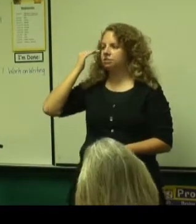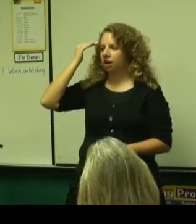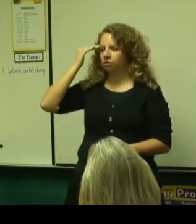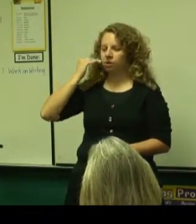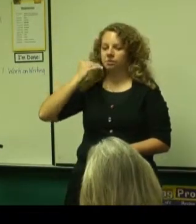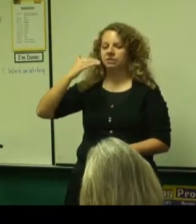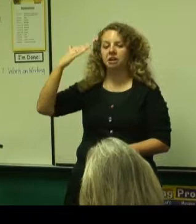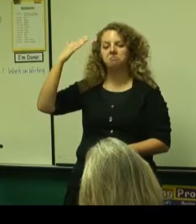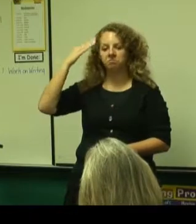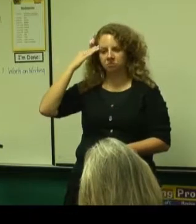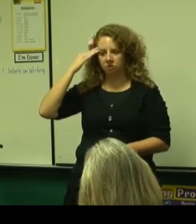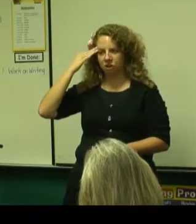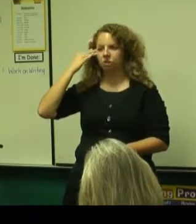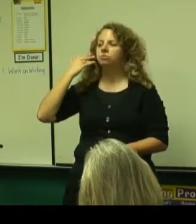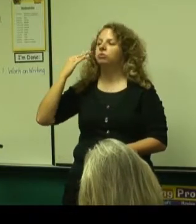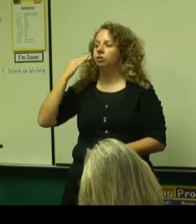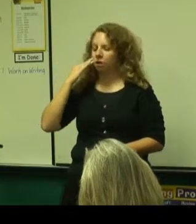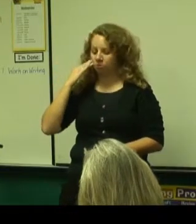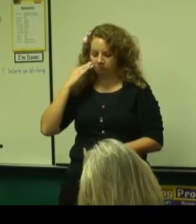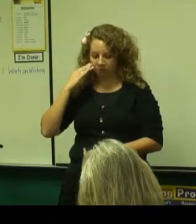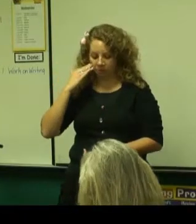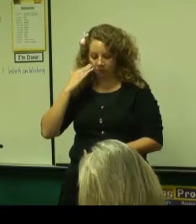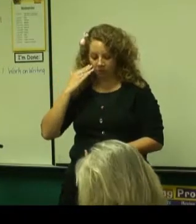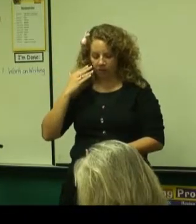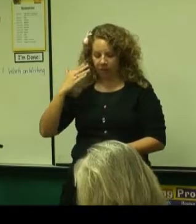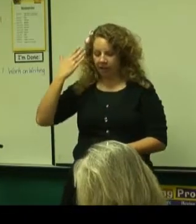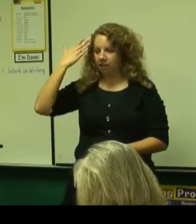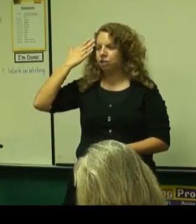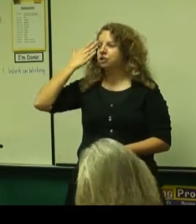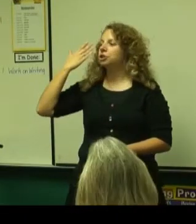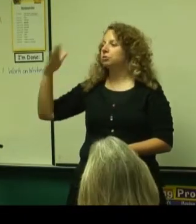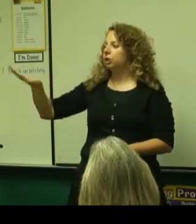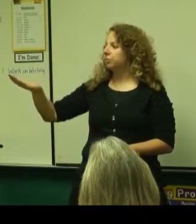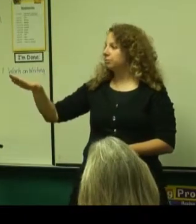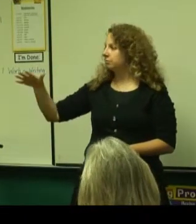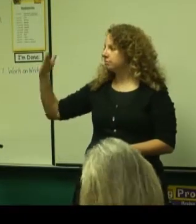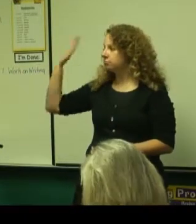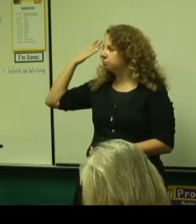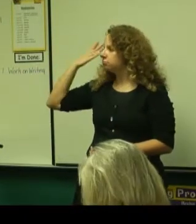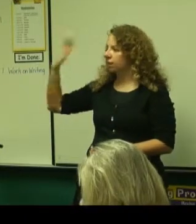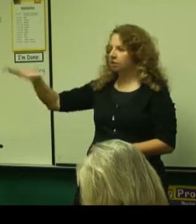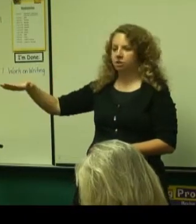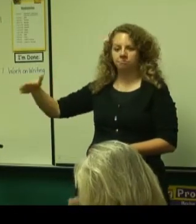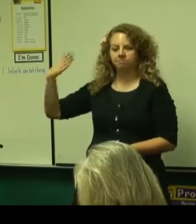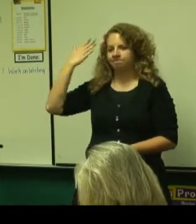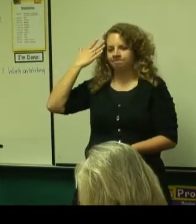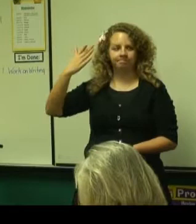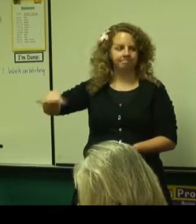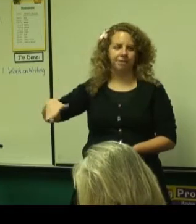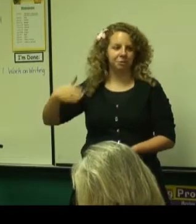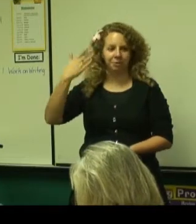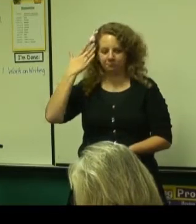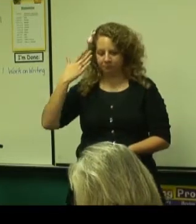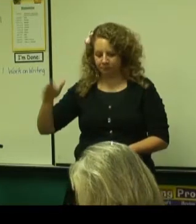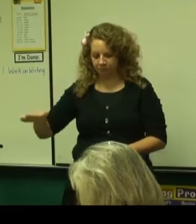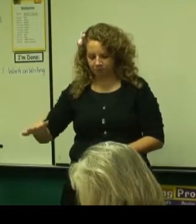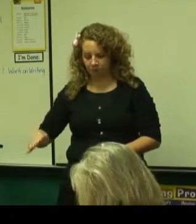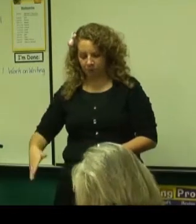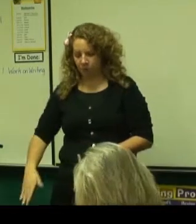or not, where you want to side. No or no. And don't know. I don't know. Or